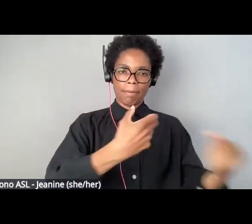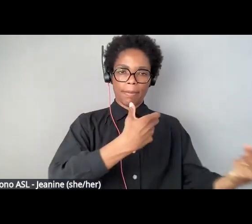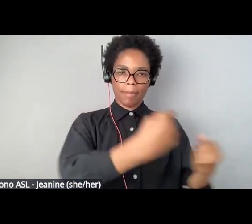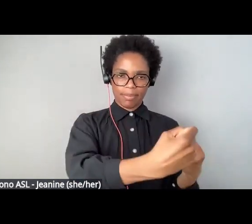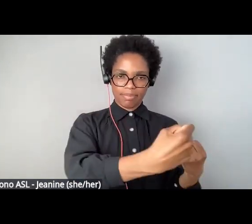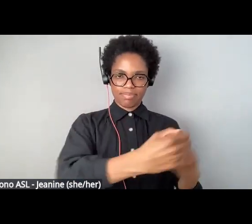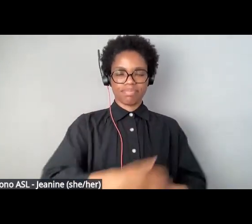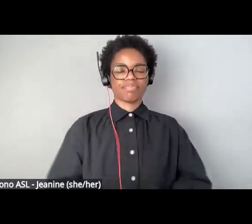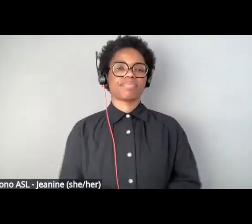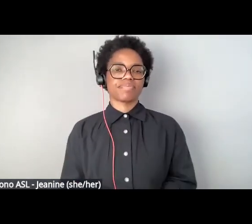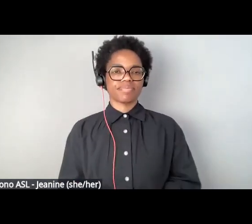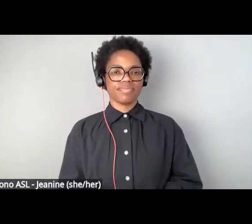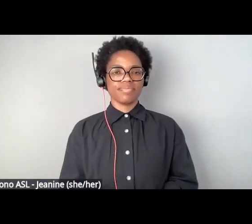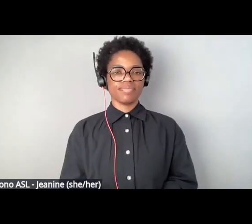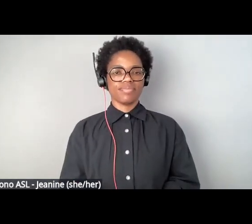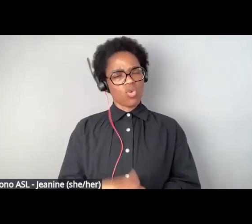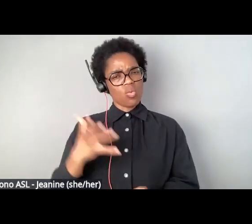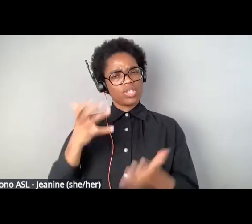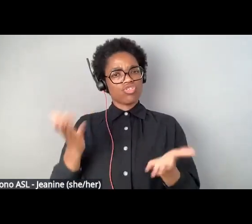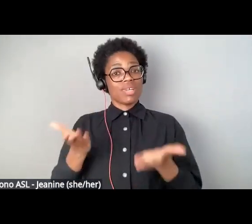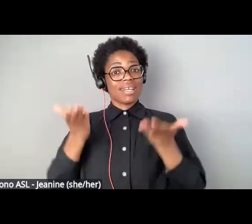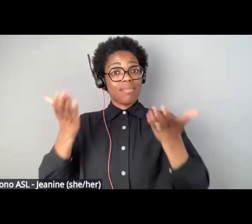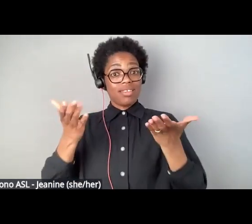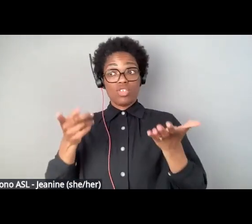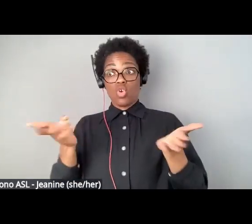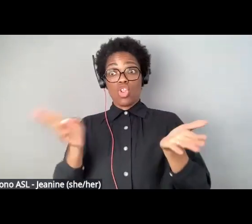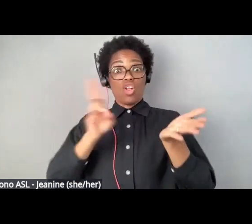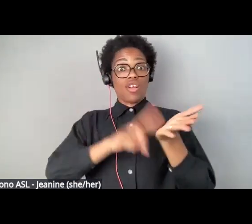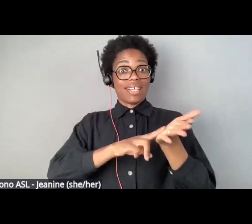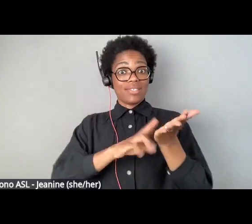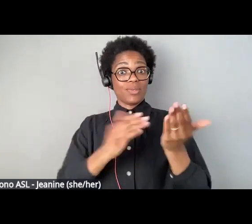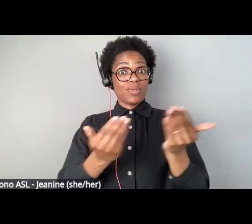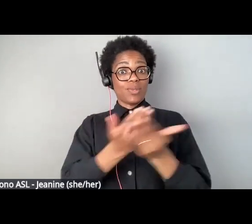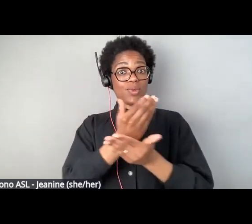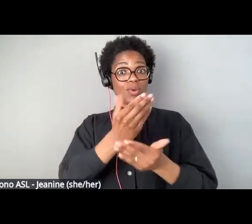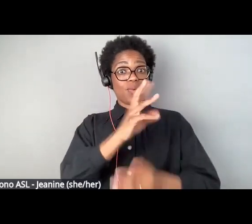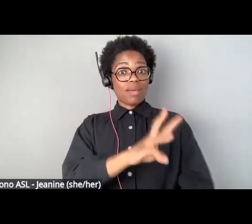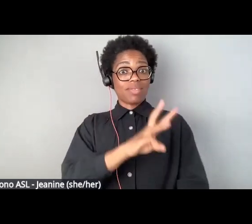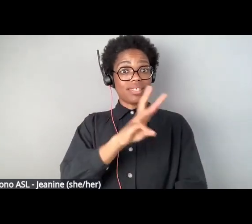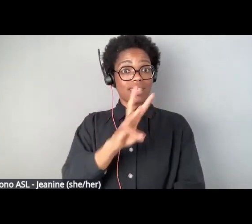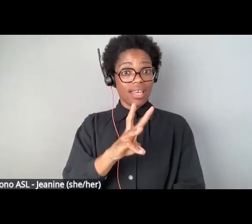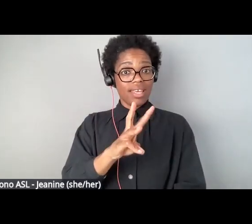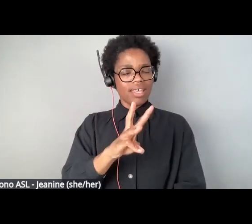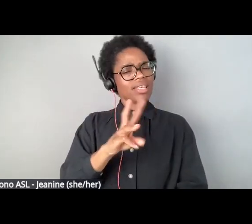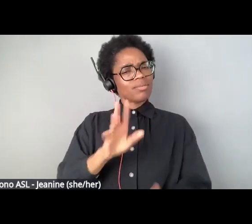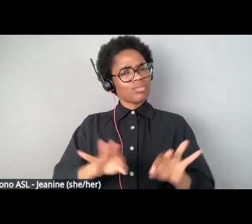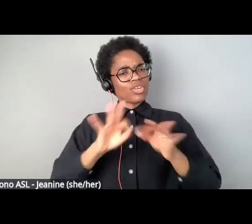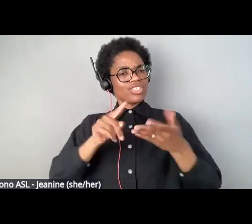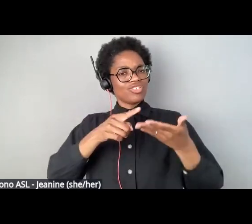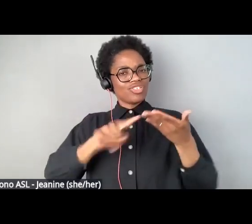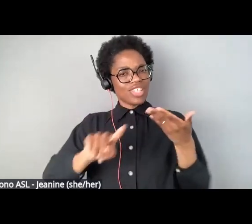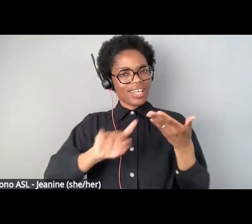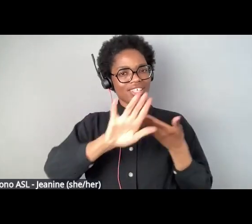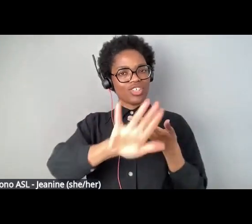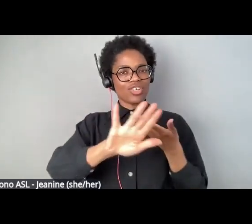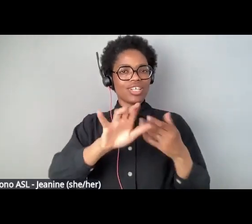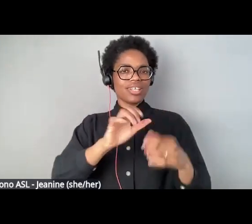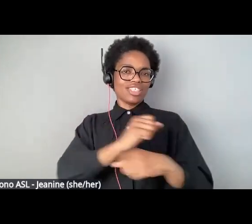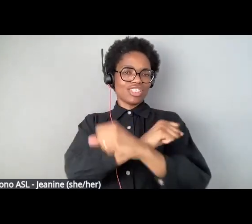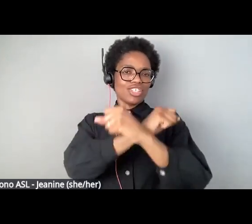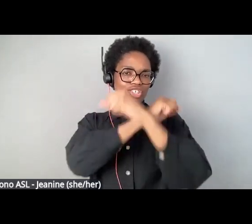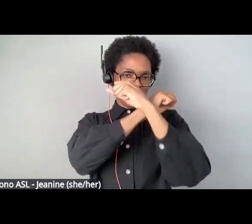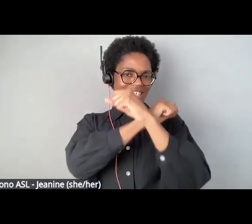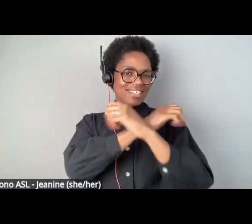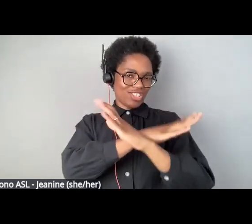a new site, check your security settings on that site. Find out what you've agreed to. Do this in apps. Check your